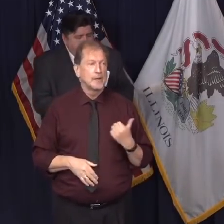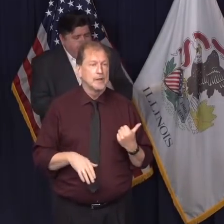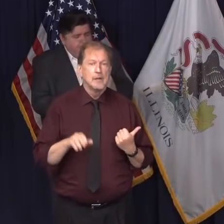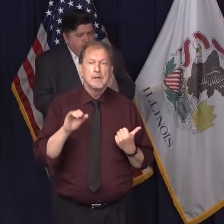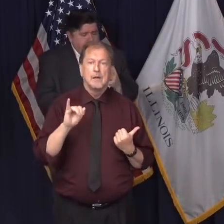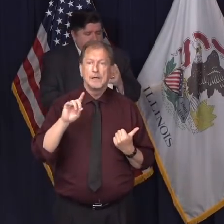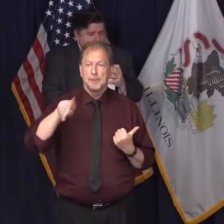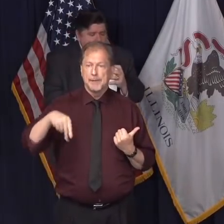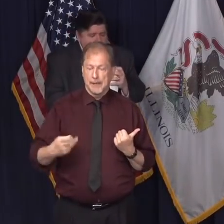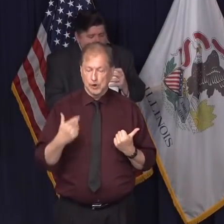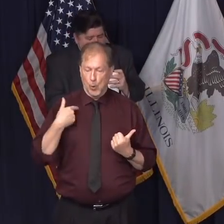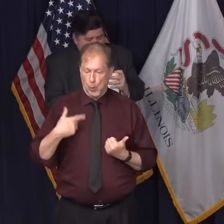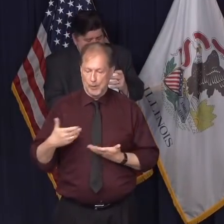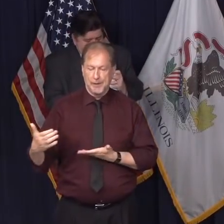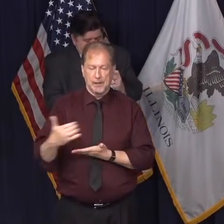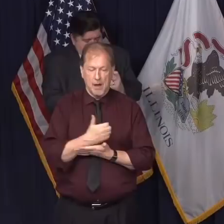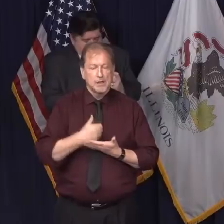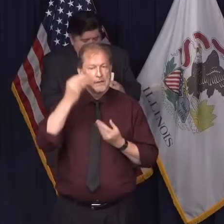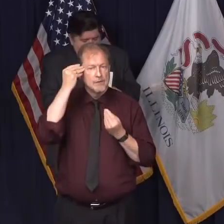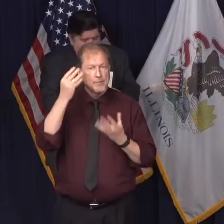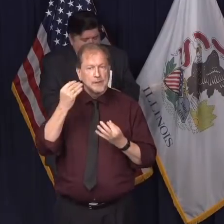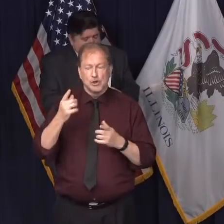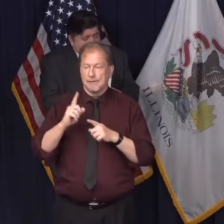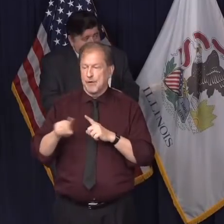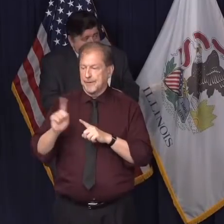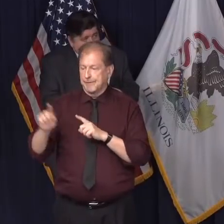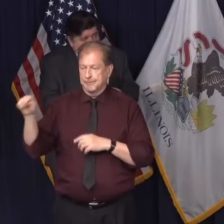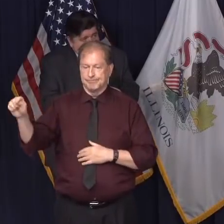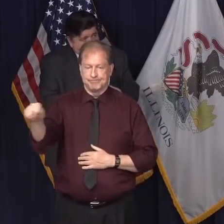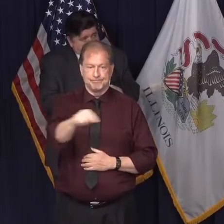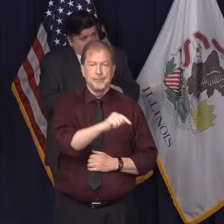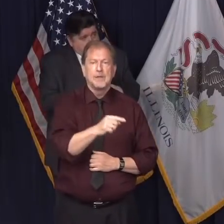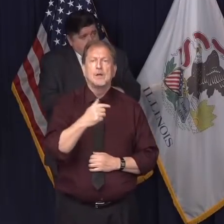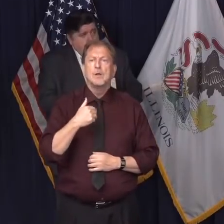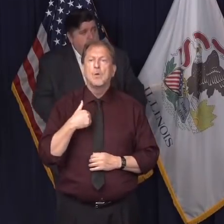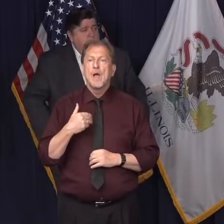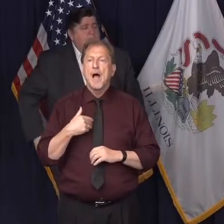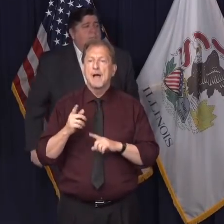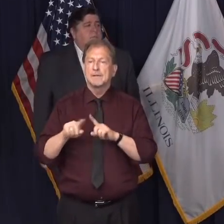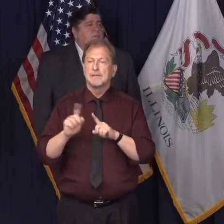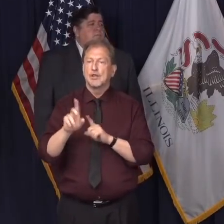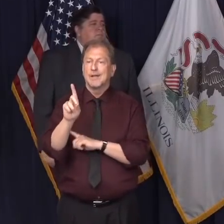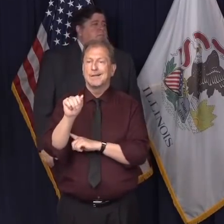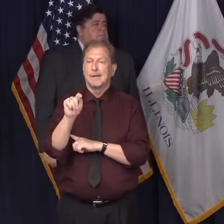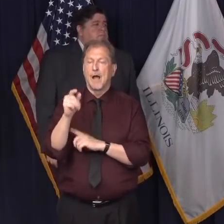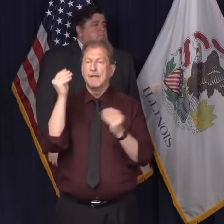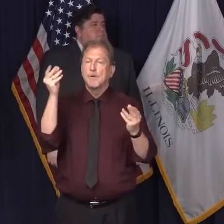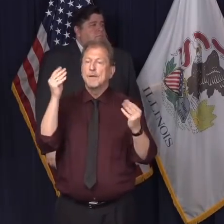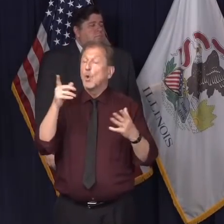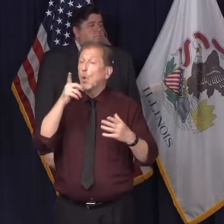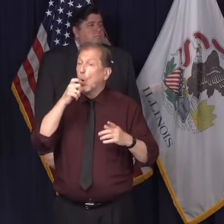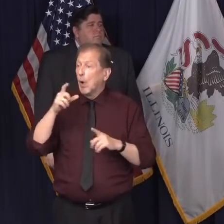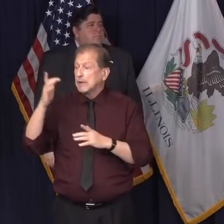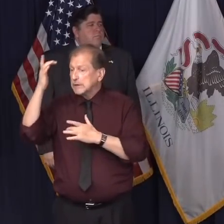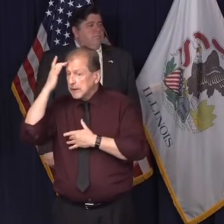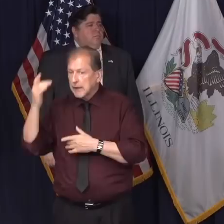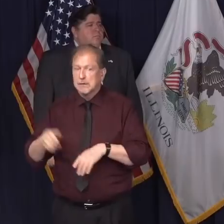master collector of information. We have millions of pieces of data that come into